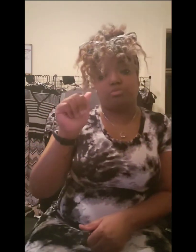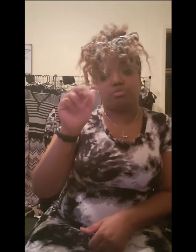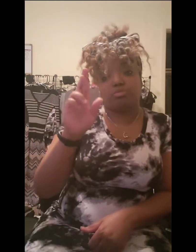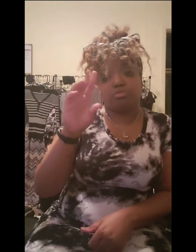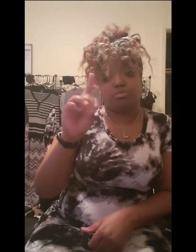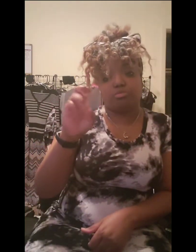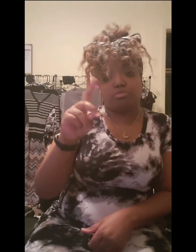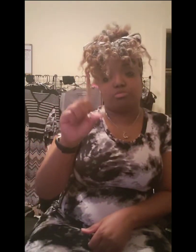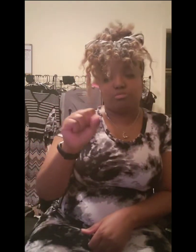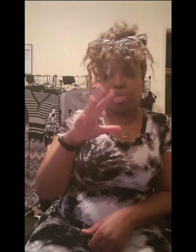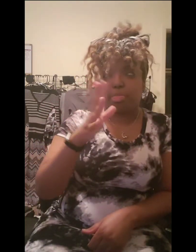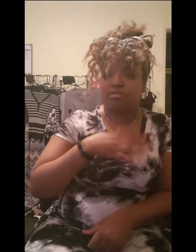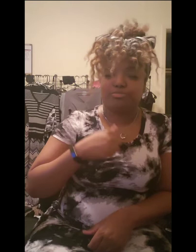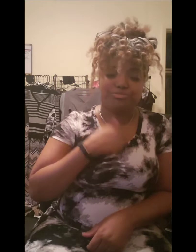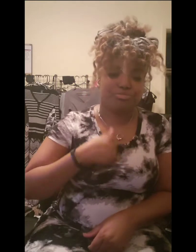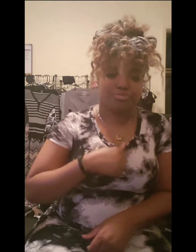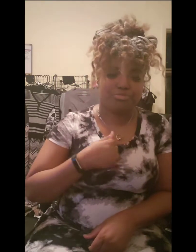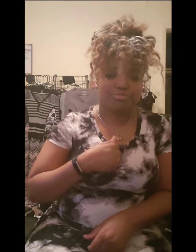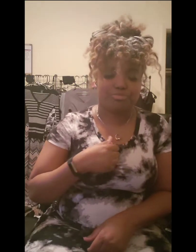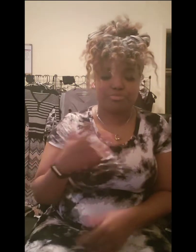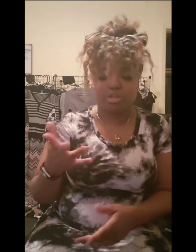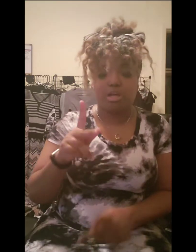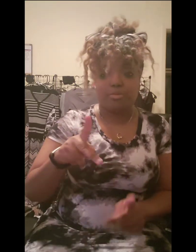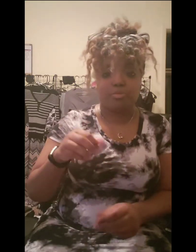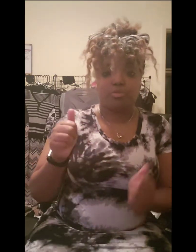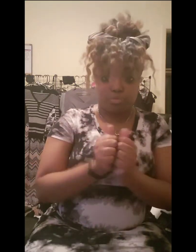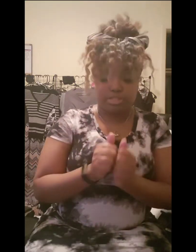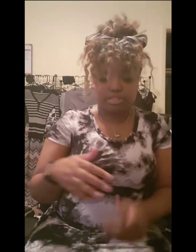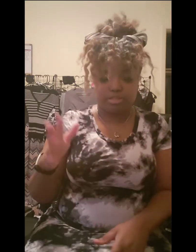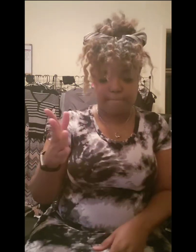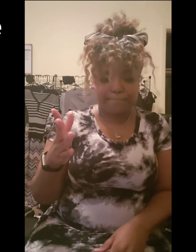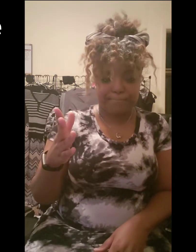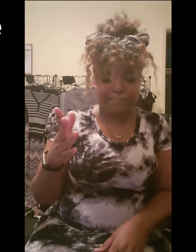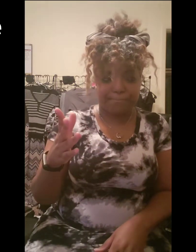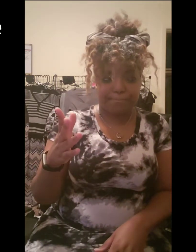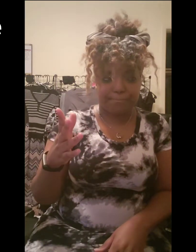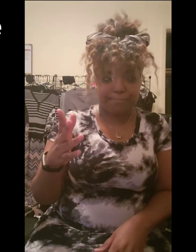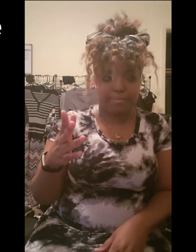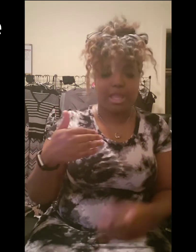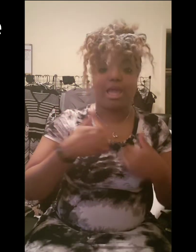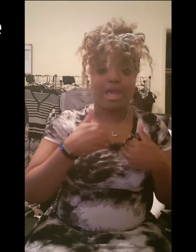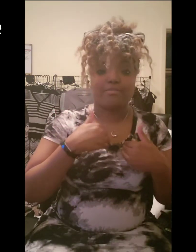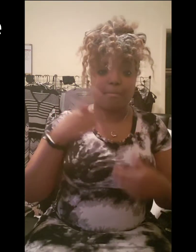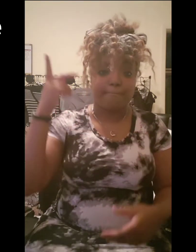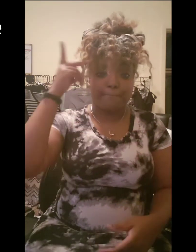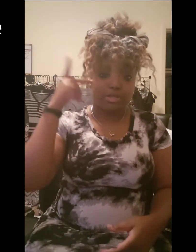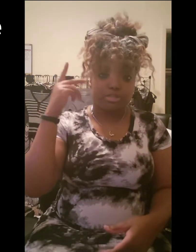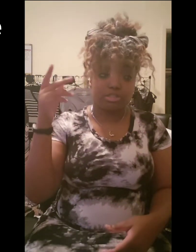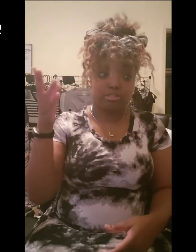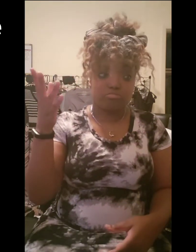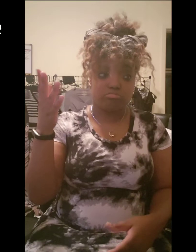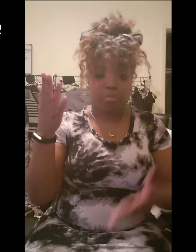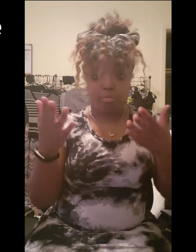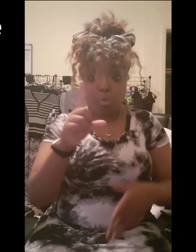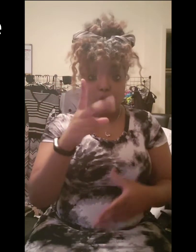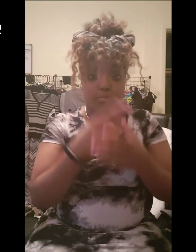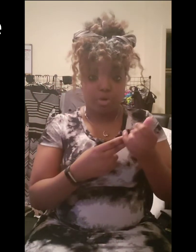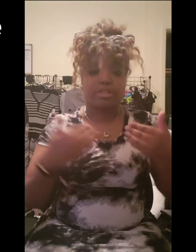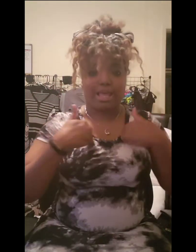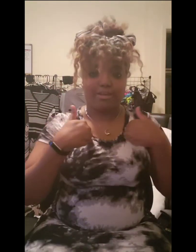people who have Waardenburg tend to have parents that also have Waardenburg. It'll either be one or both of their